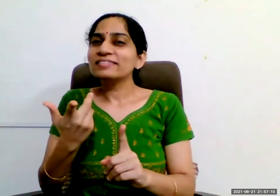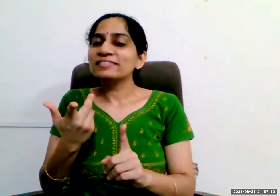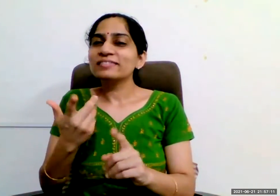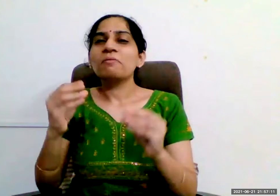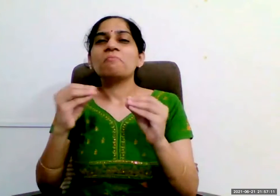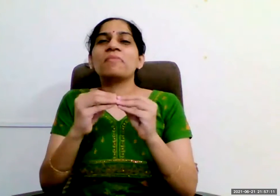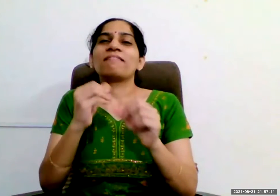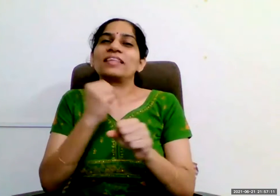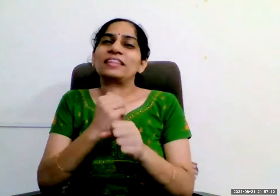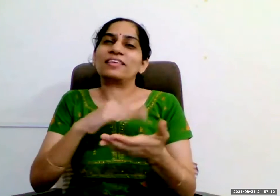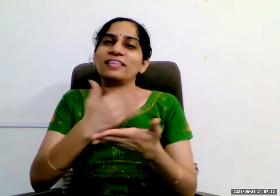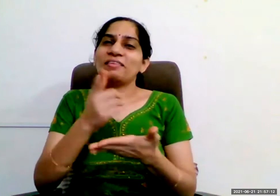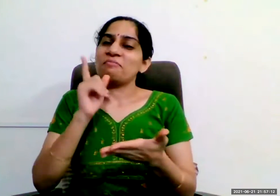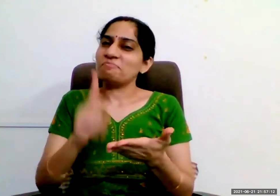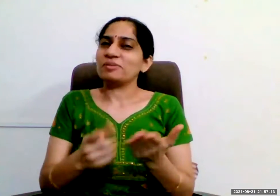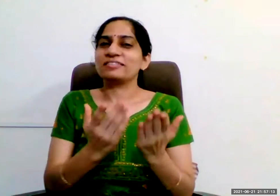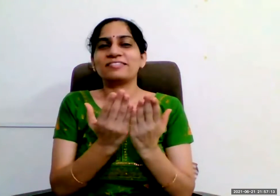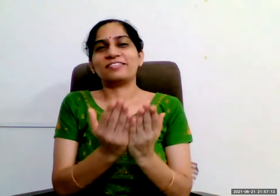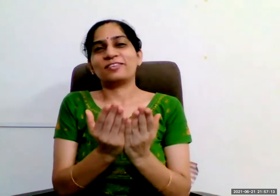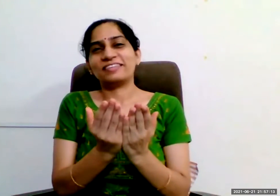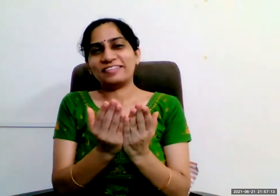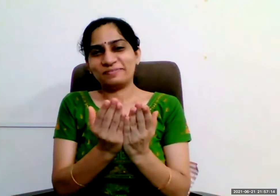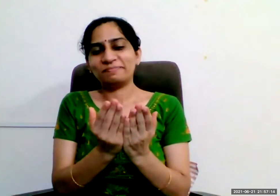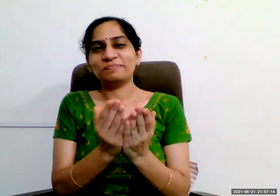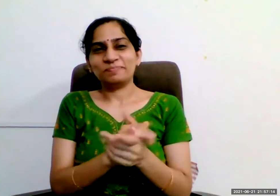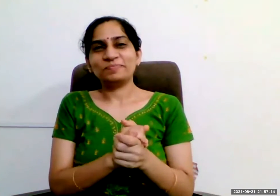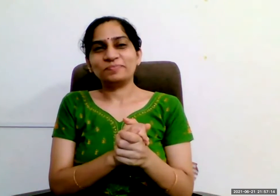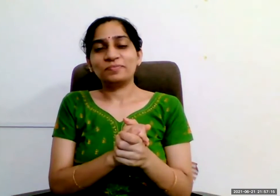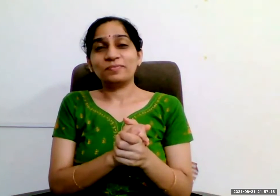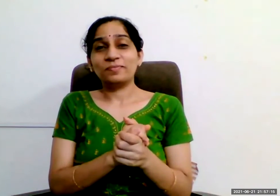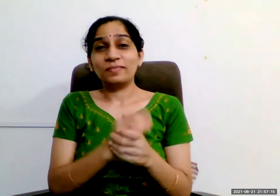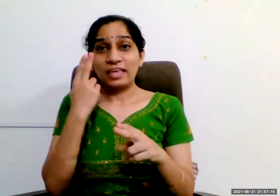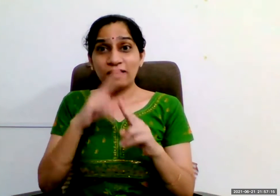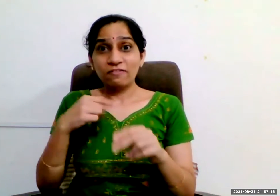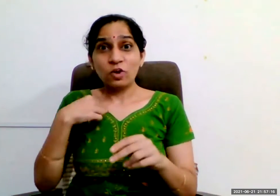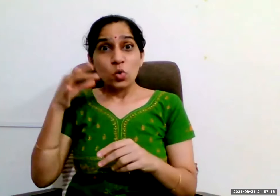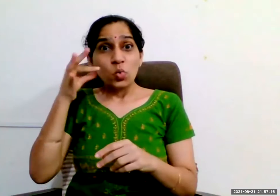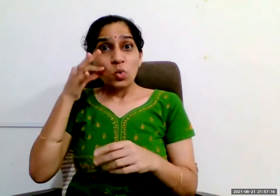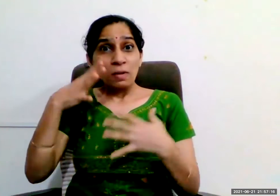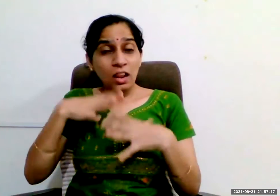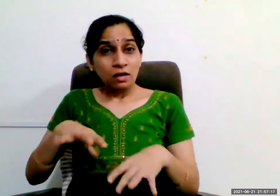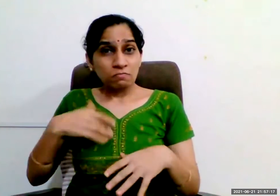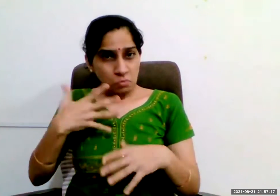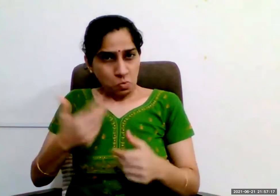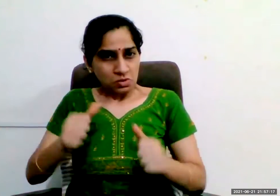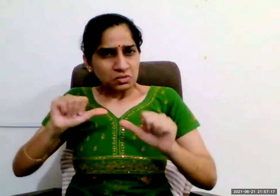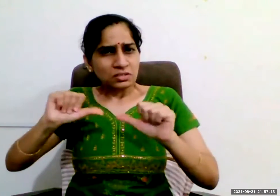So, to prove our human life successful, we need to gain knowledge and not an ordinary knowledge like